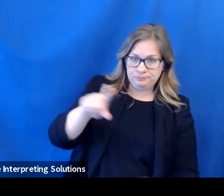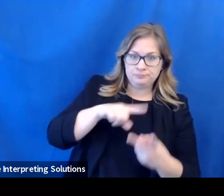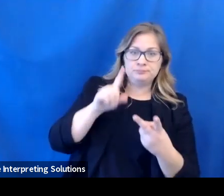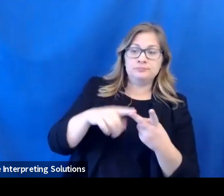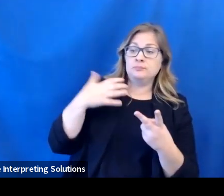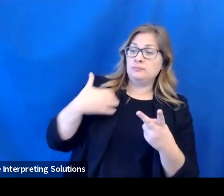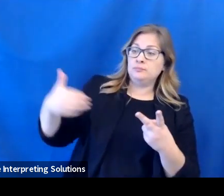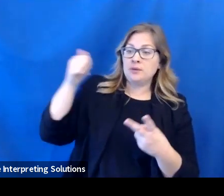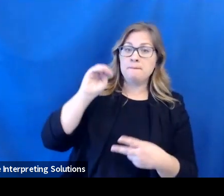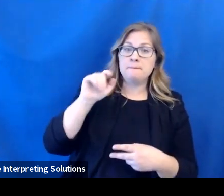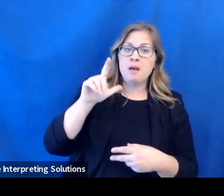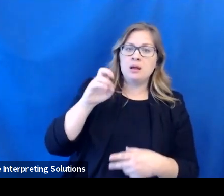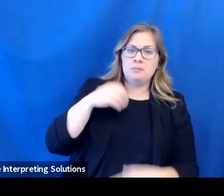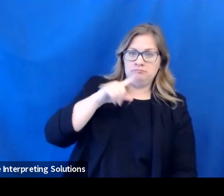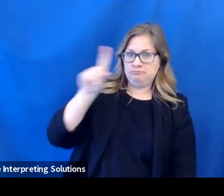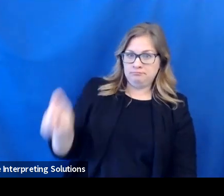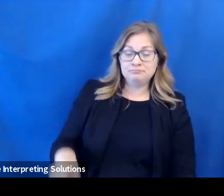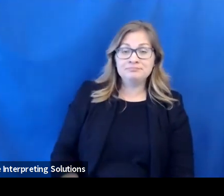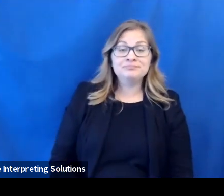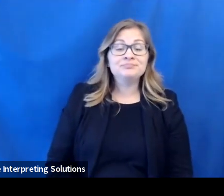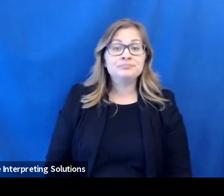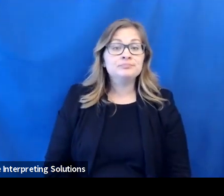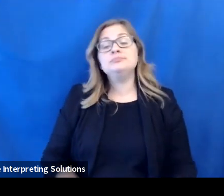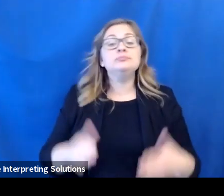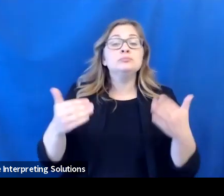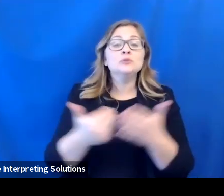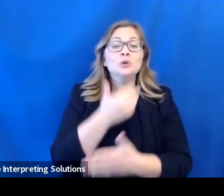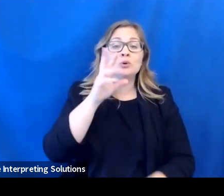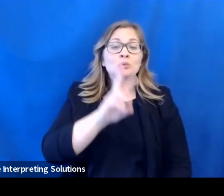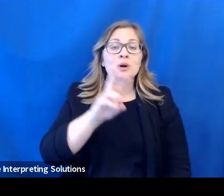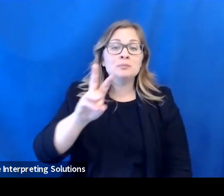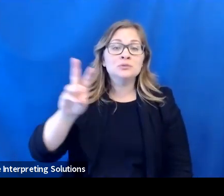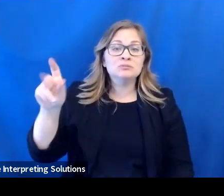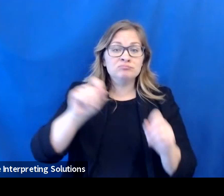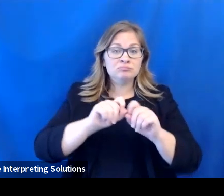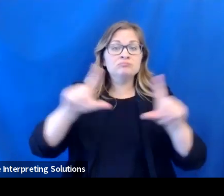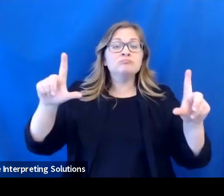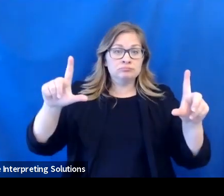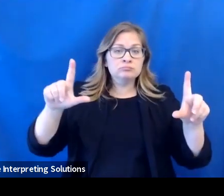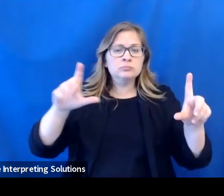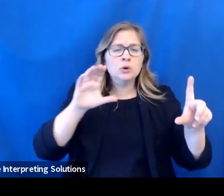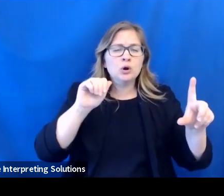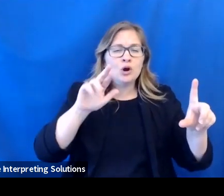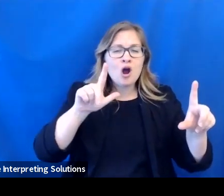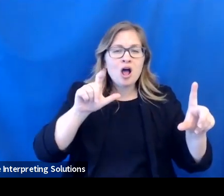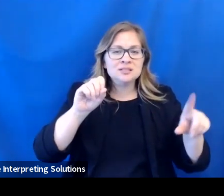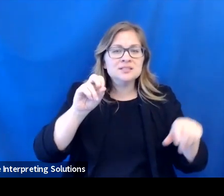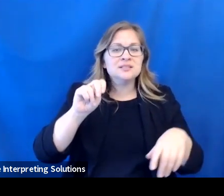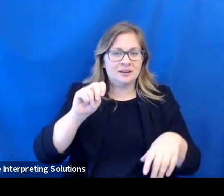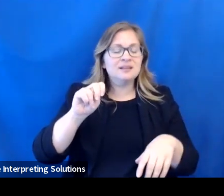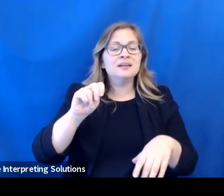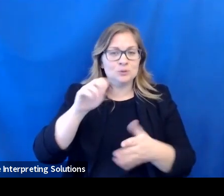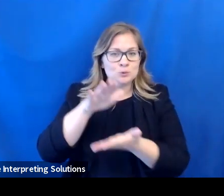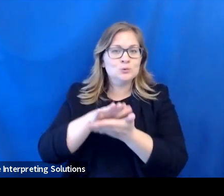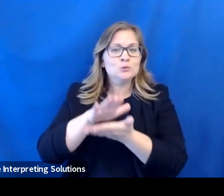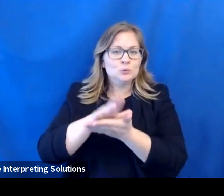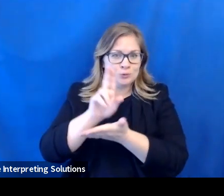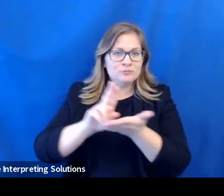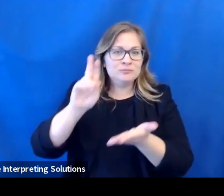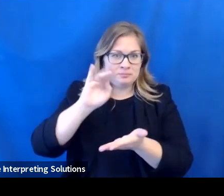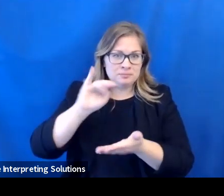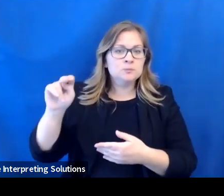of Management at the University of Minnesota tracking hospitalizations? It's a really great website. We can